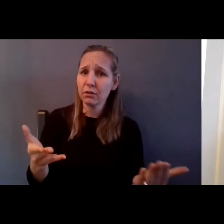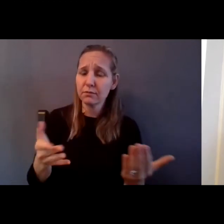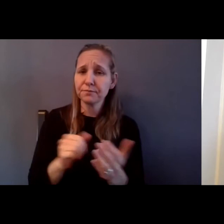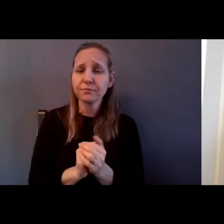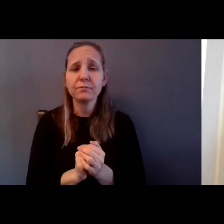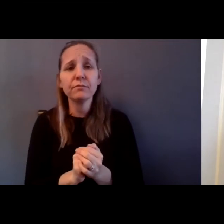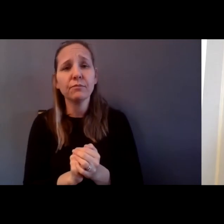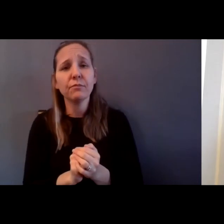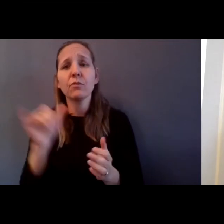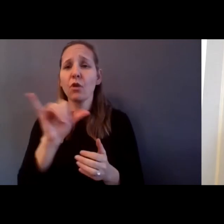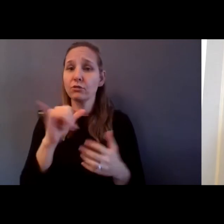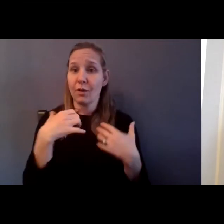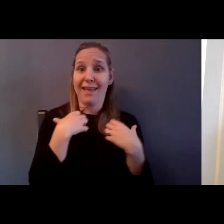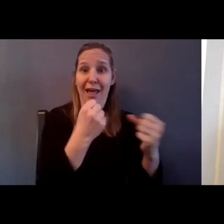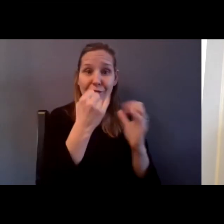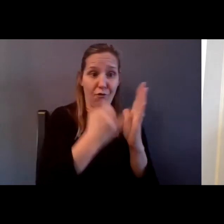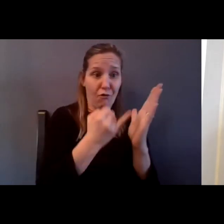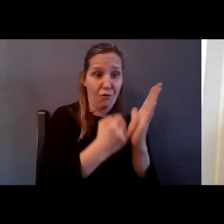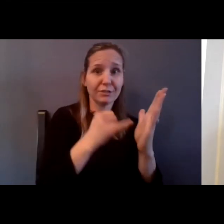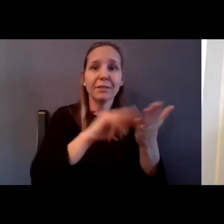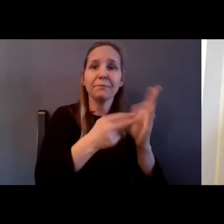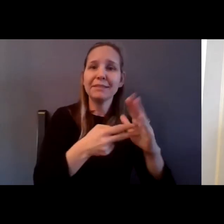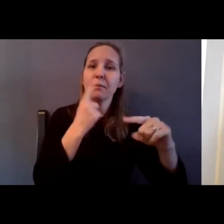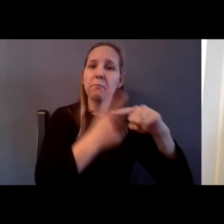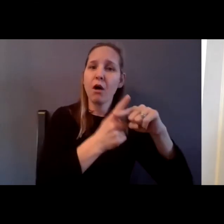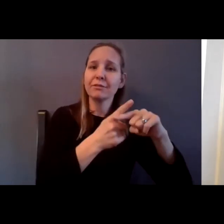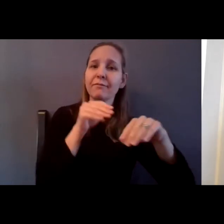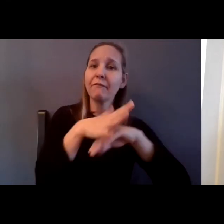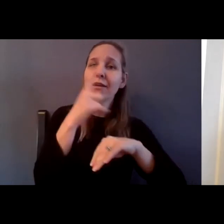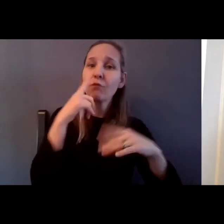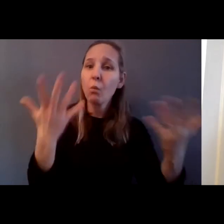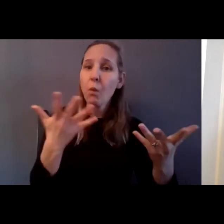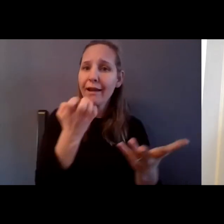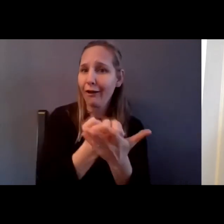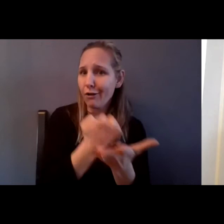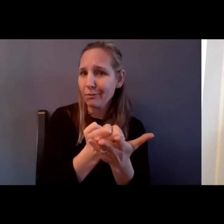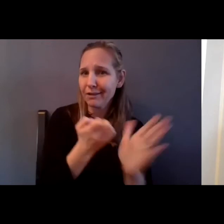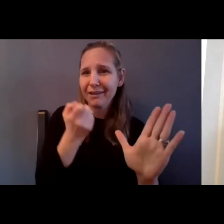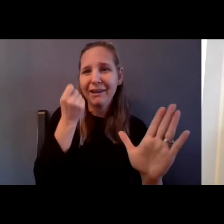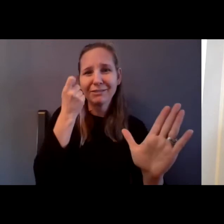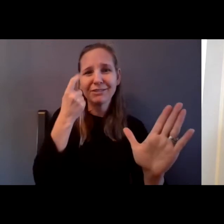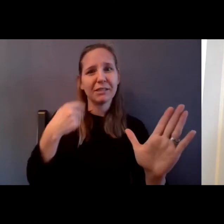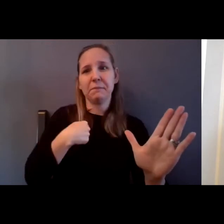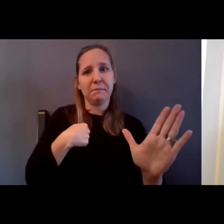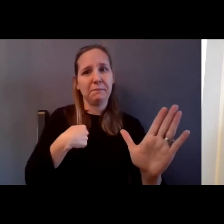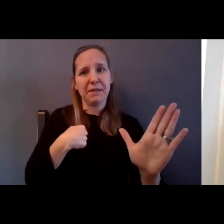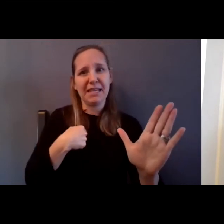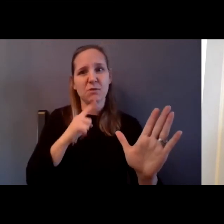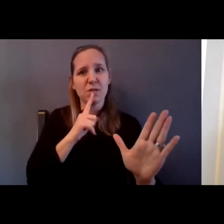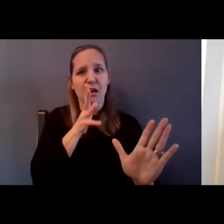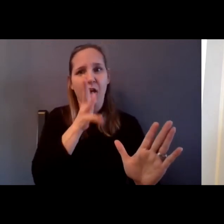arguments that a healthy art sector has positive economic impacts. I will let someone else make that argument, as I personally loathe the